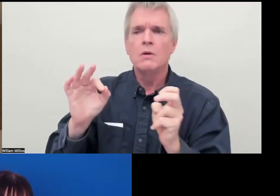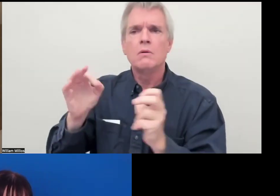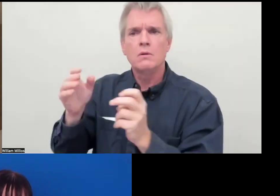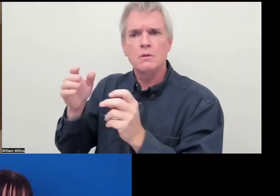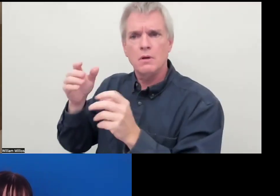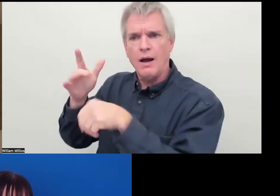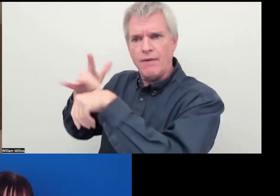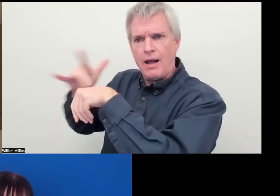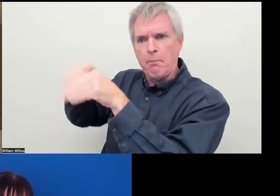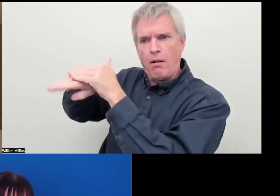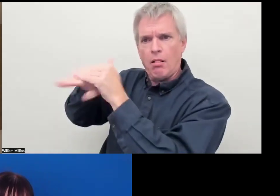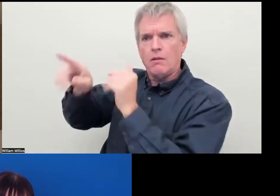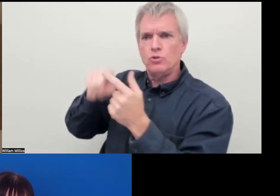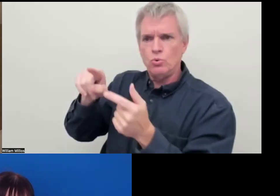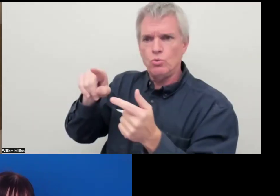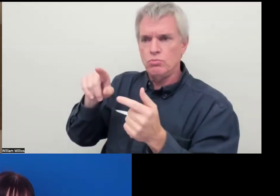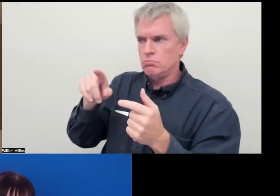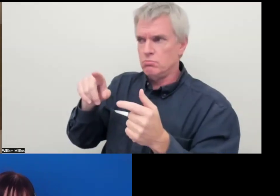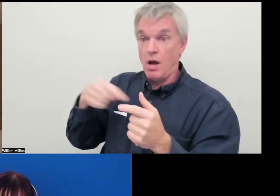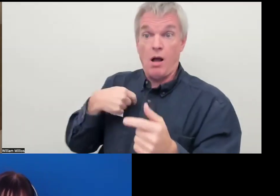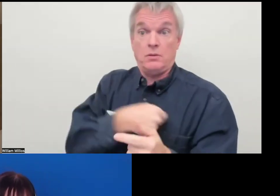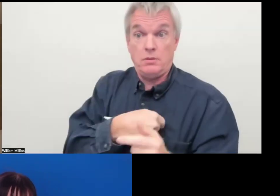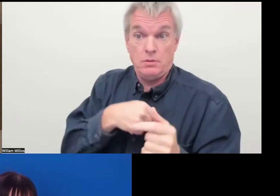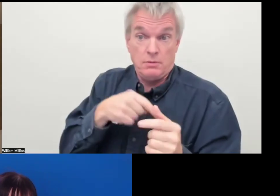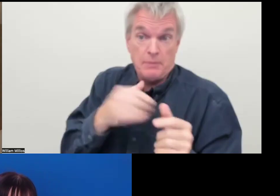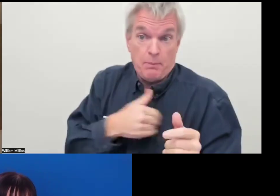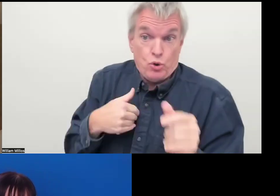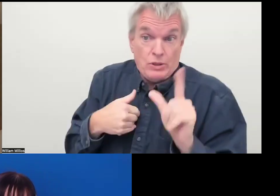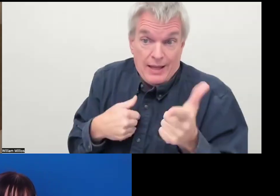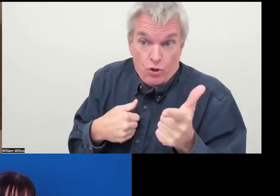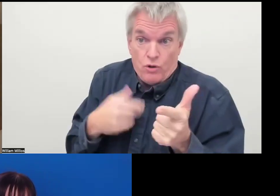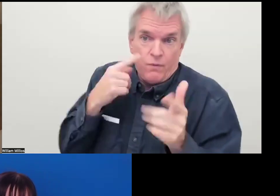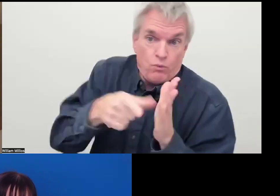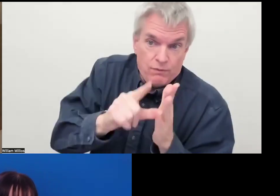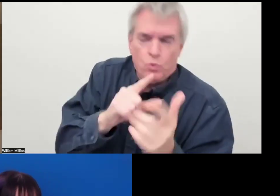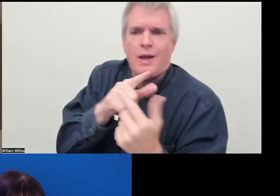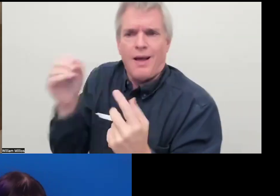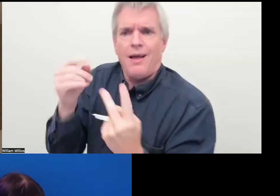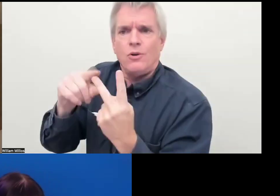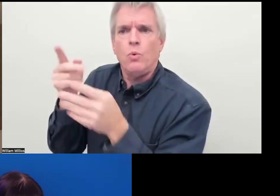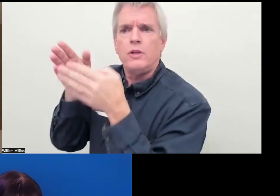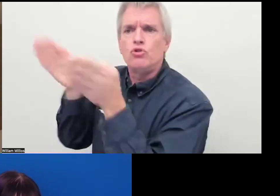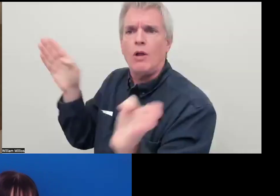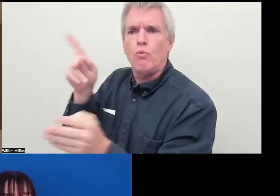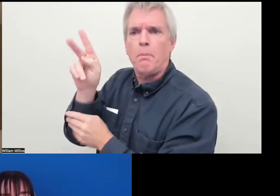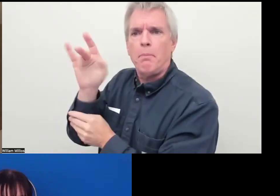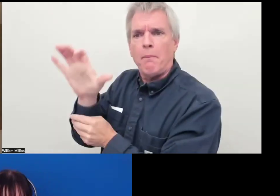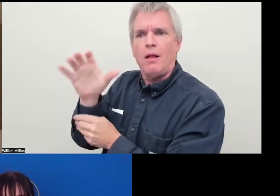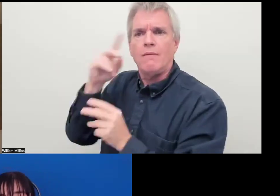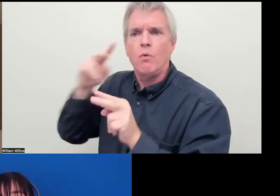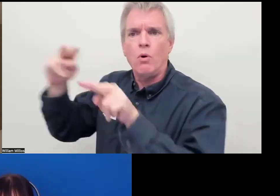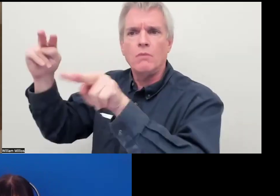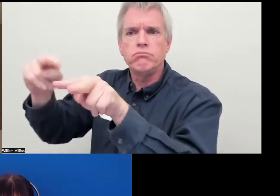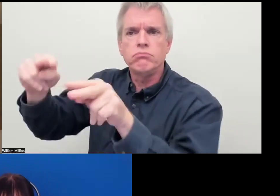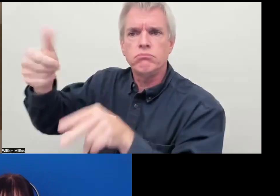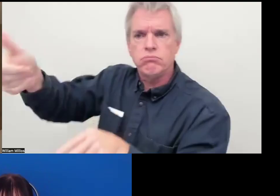Would we be able to share those recordings and make them available and accessible to our members later for review and also for